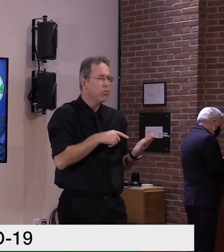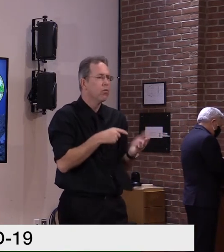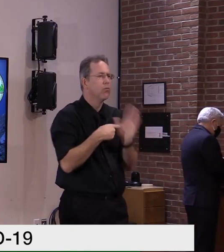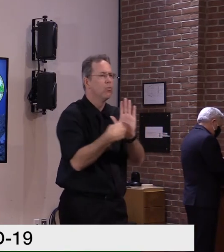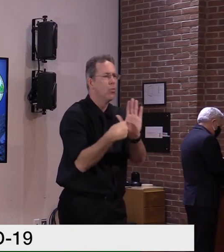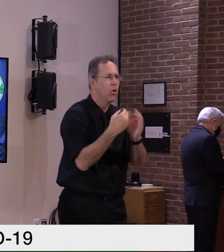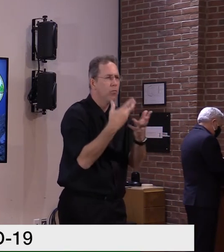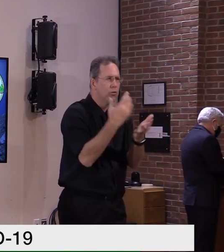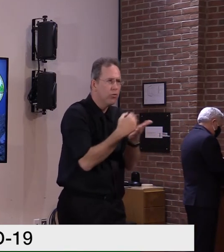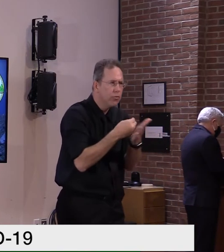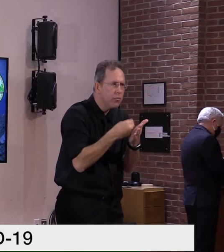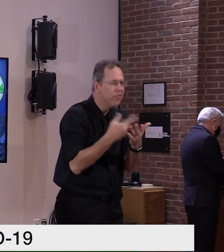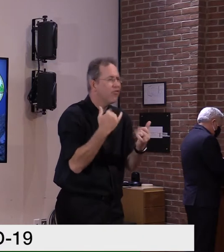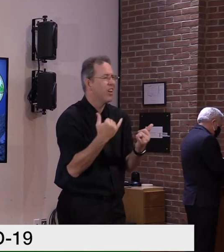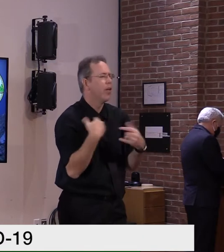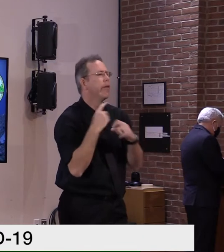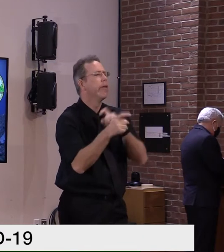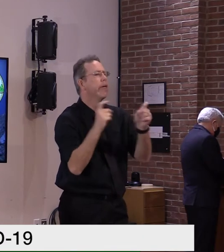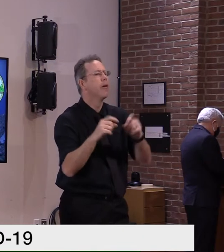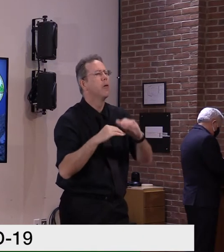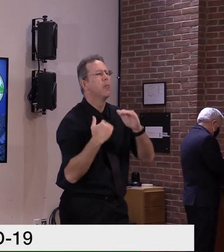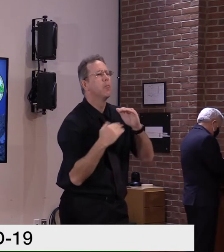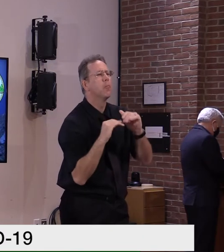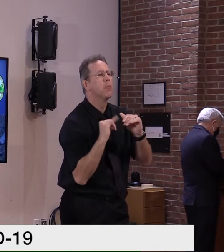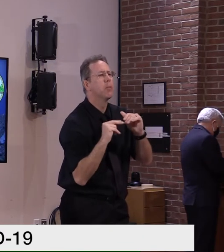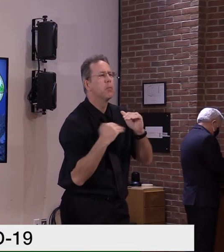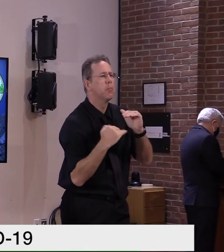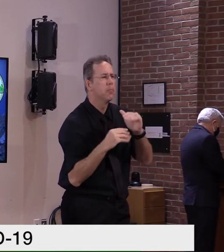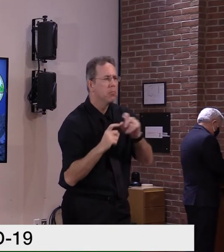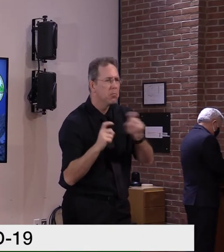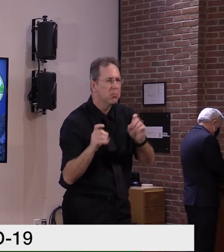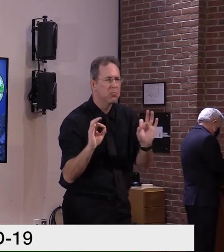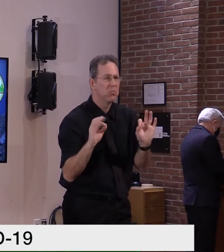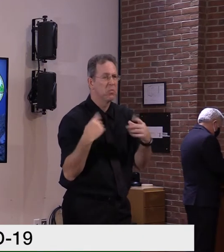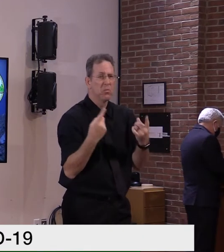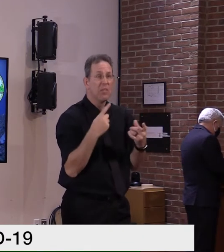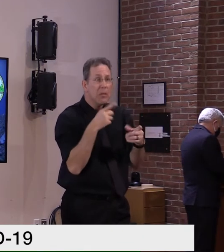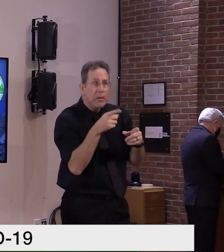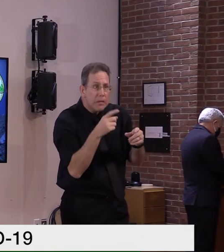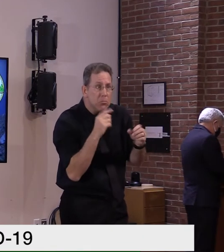is probably worth mentioning, was around PUA data reporting.